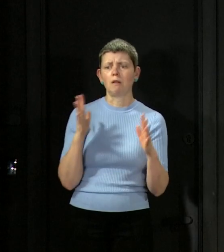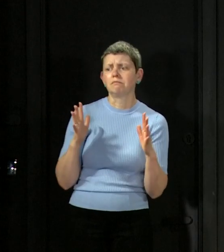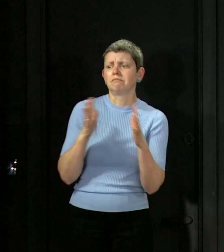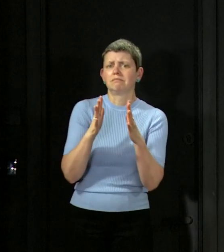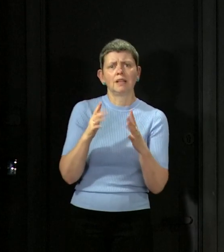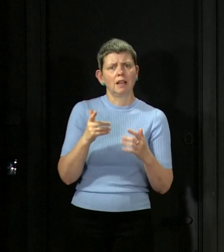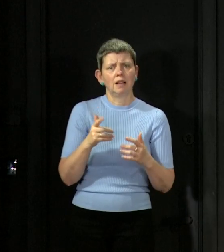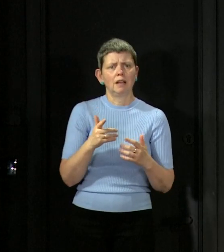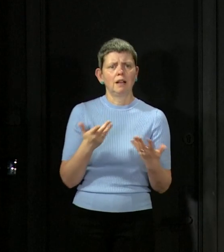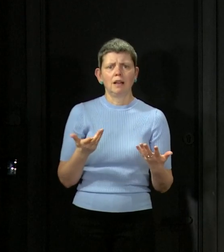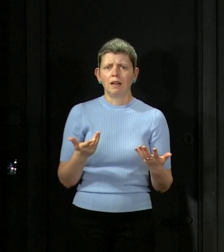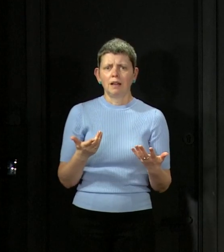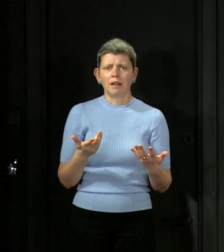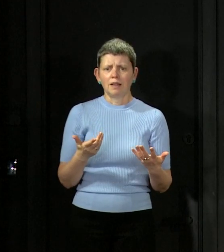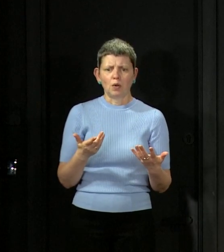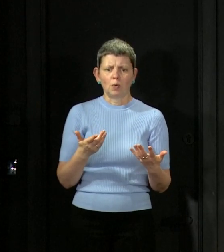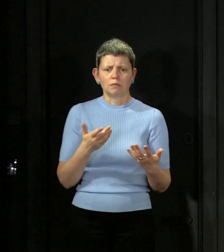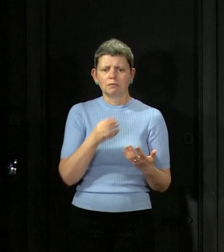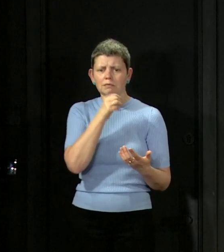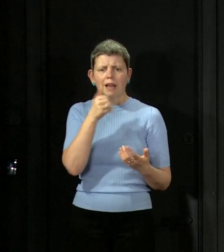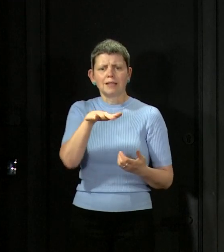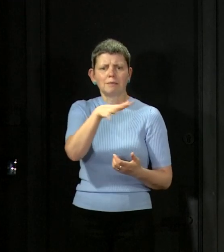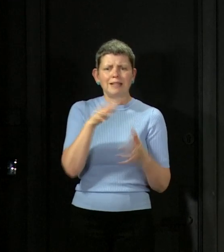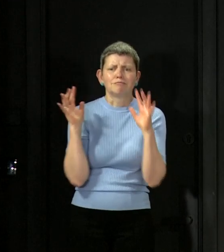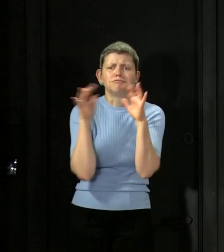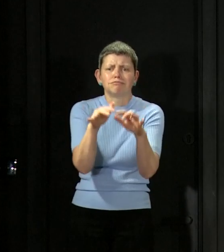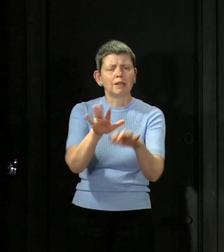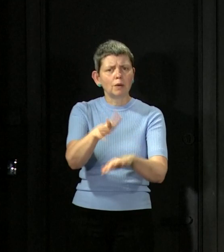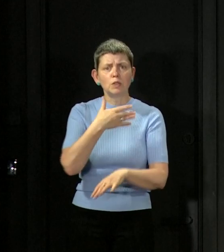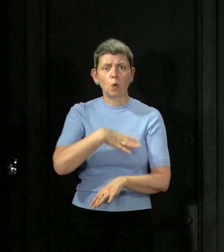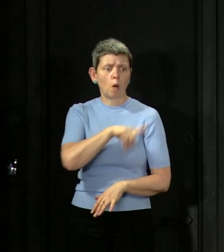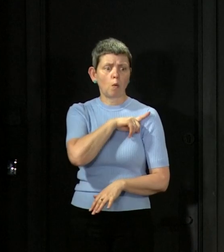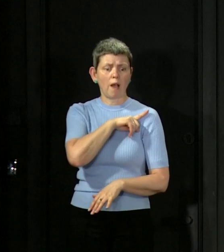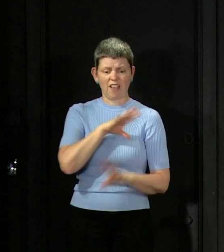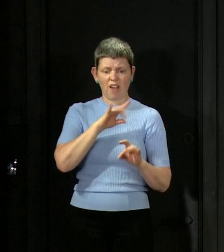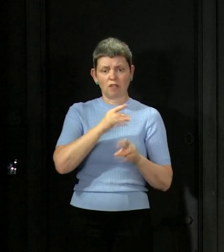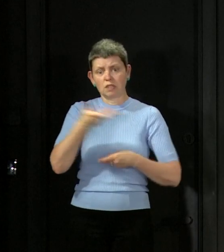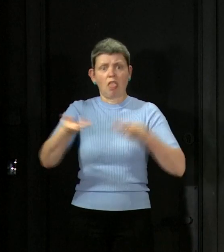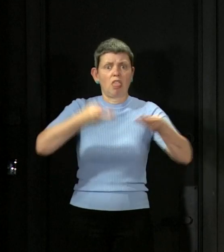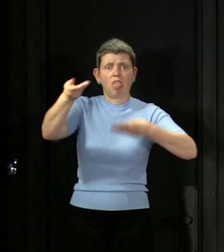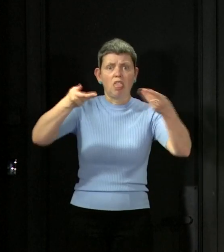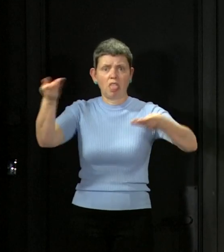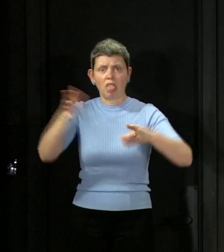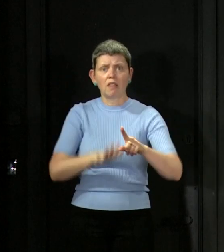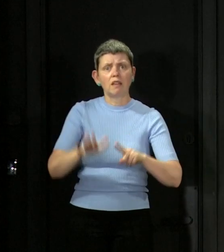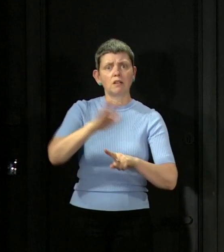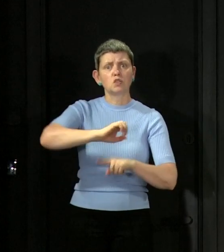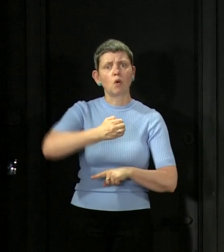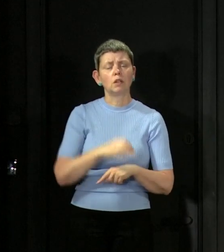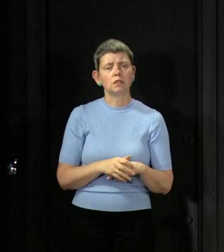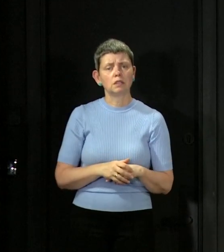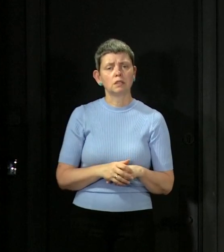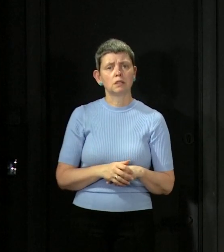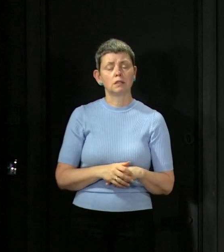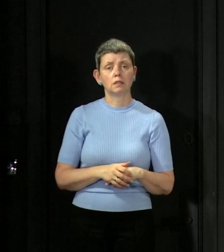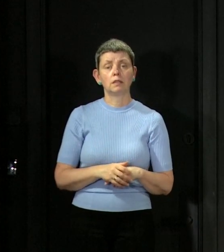into local beauty attractions, because that risks taking the virus into different parts of Scotland. I think I said yesterday, and I'll